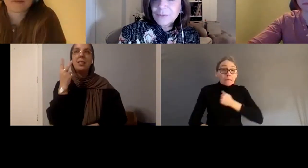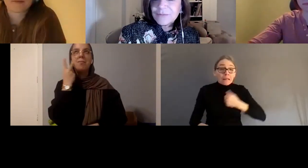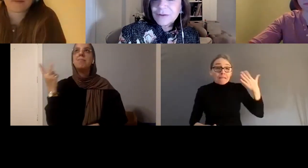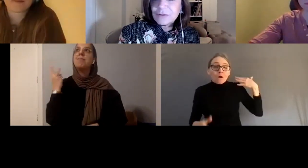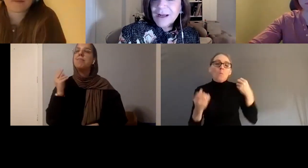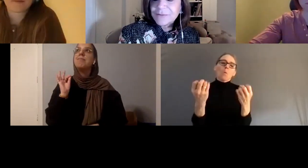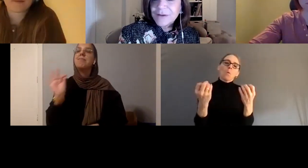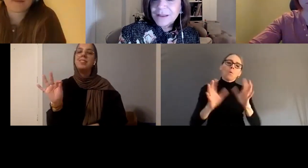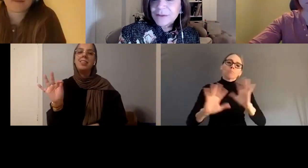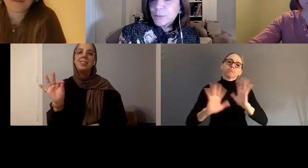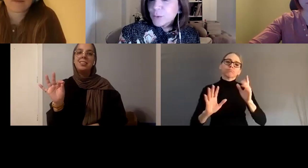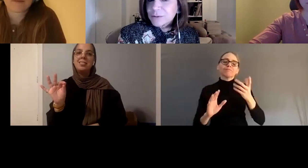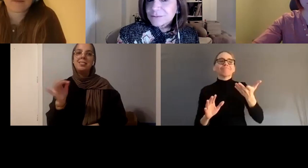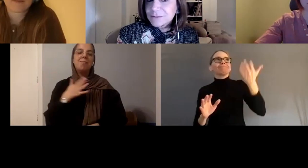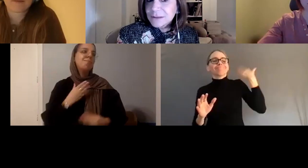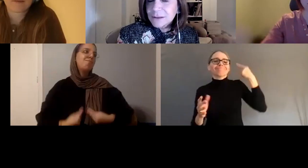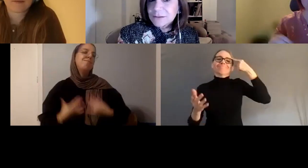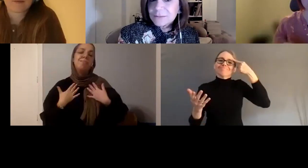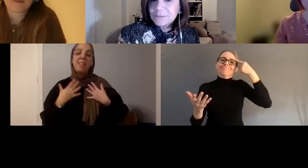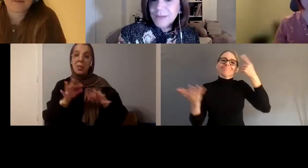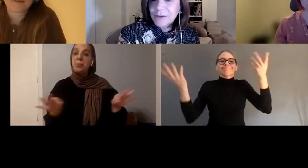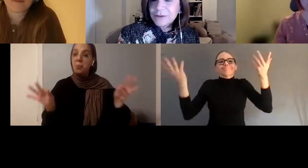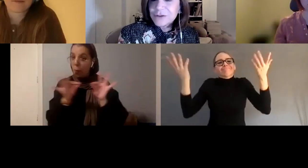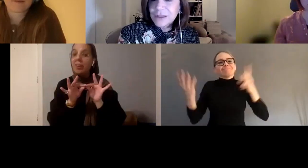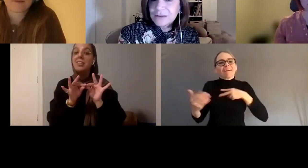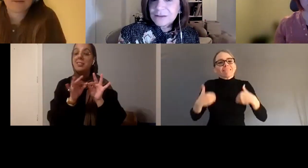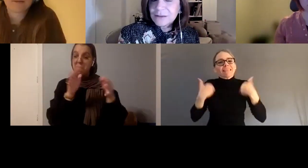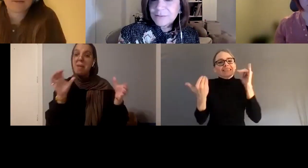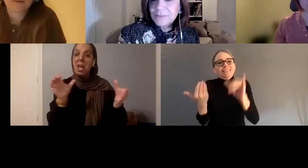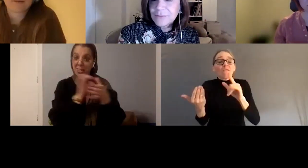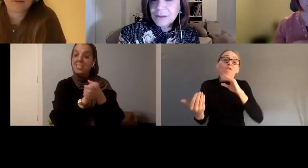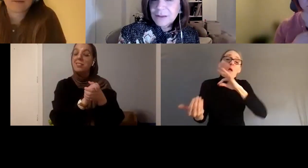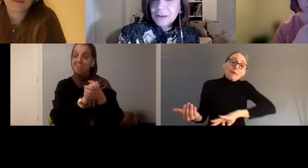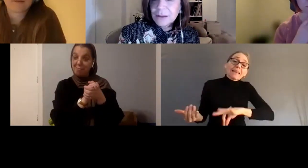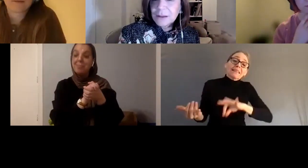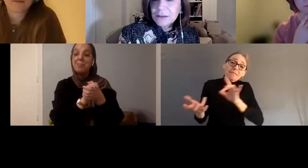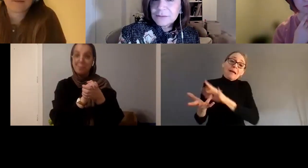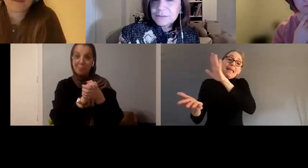it was a very gratifying and important marriage. And,